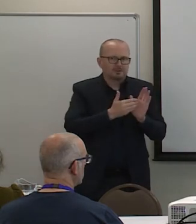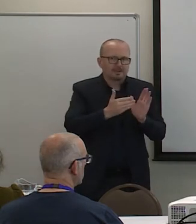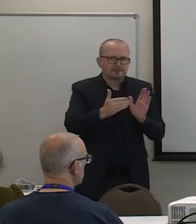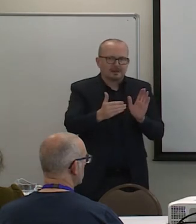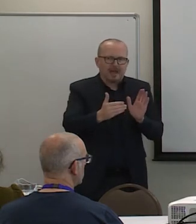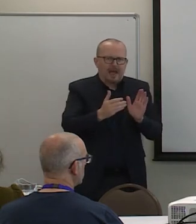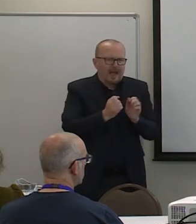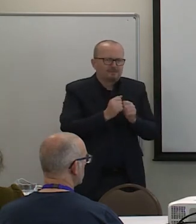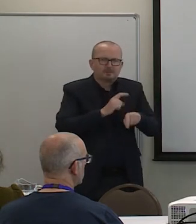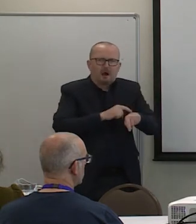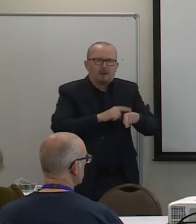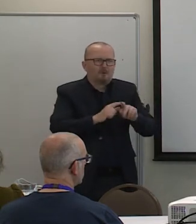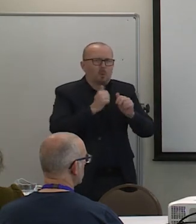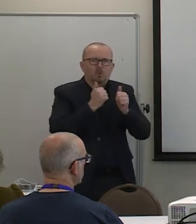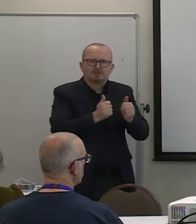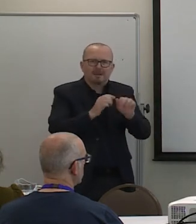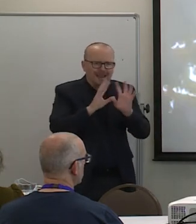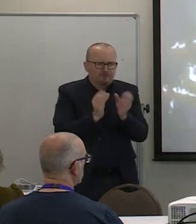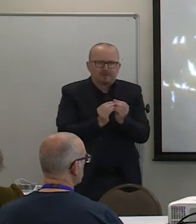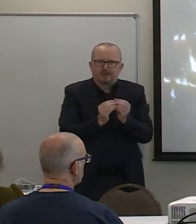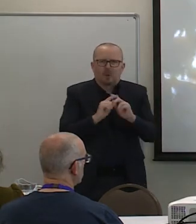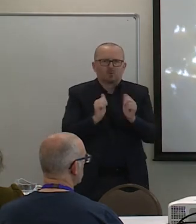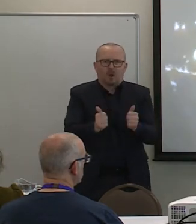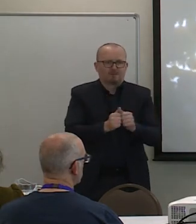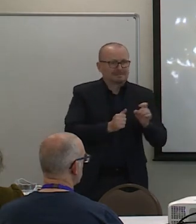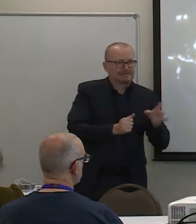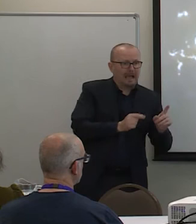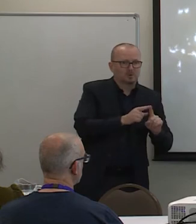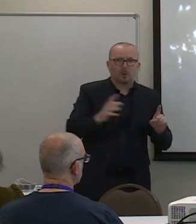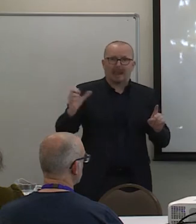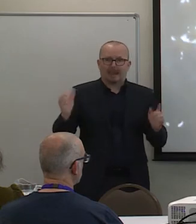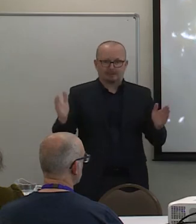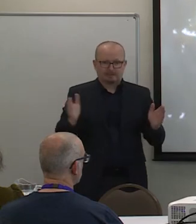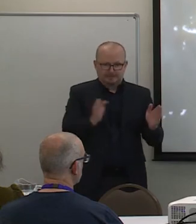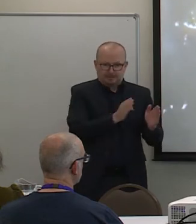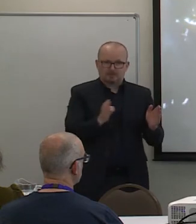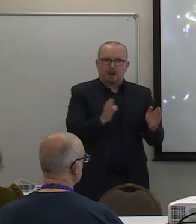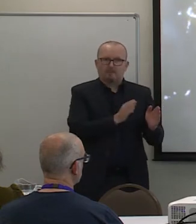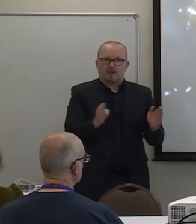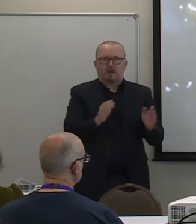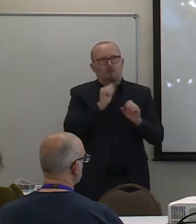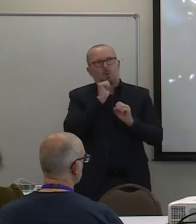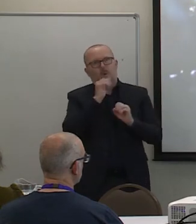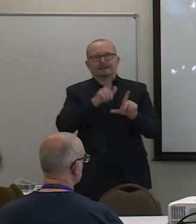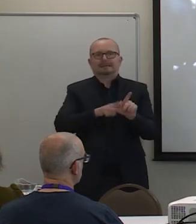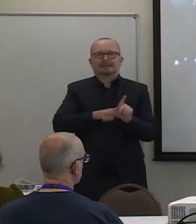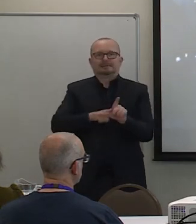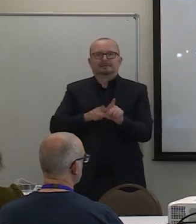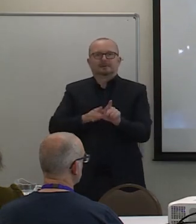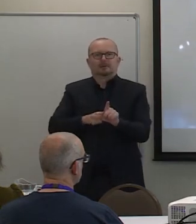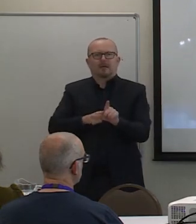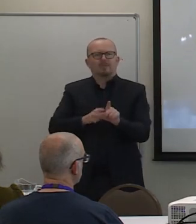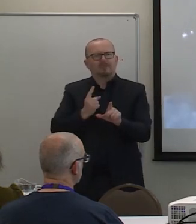everything is awesome and it goes really, really well. Most projects have a wonder years moment. And then something happens.